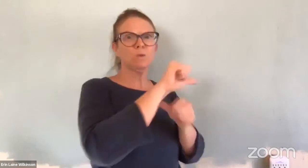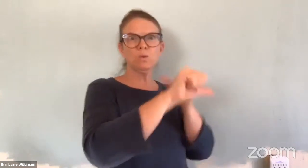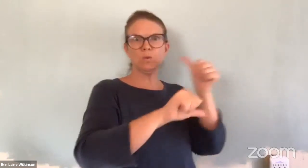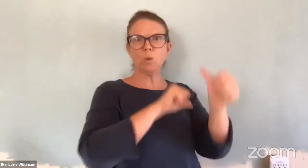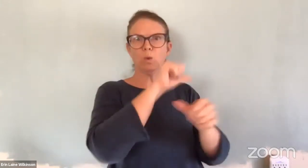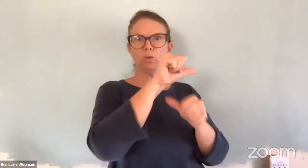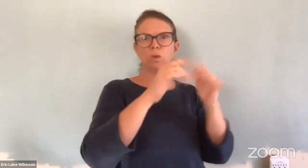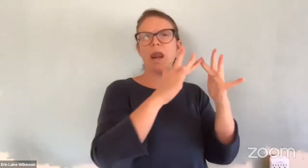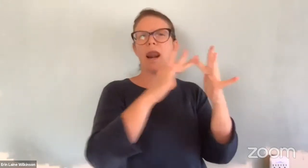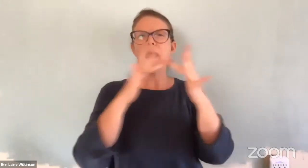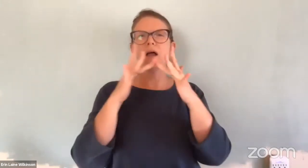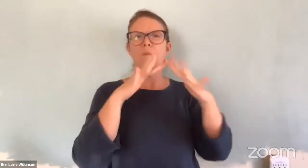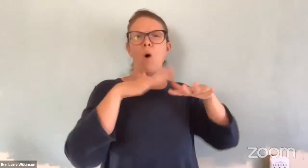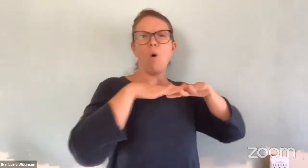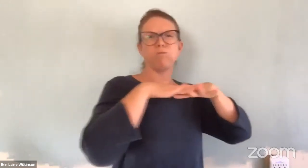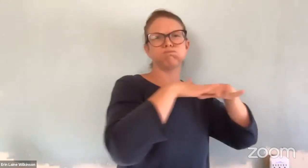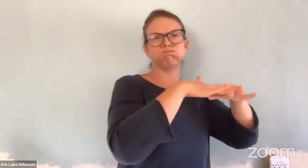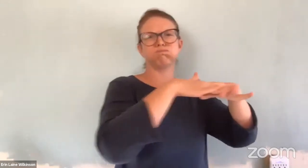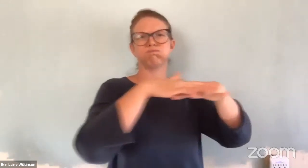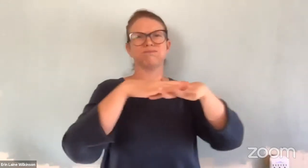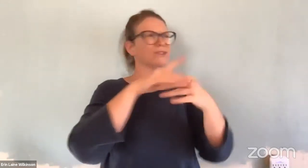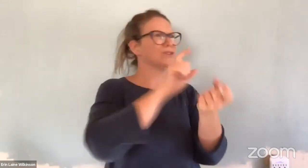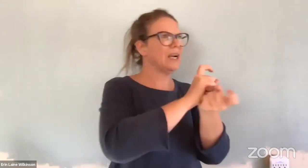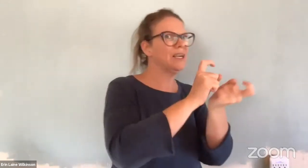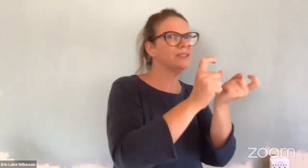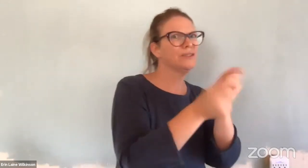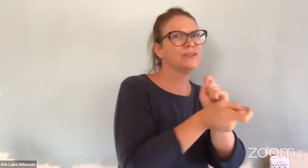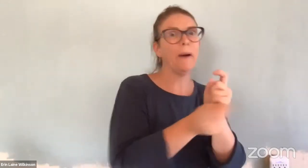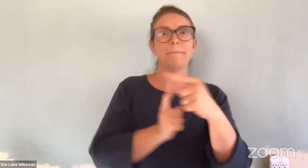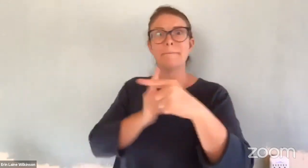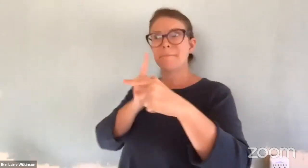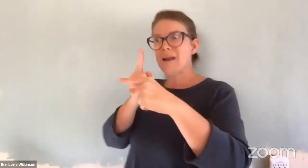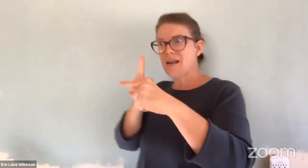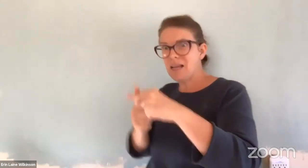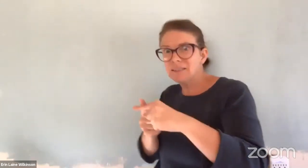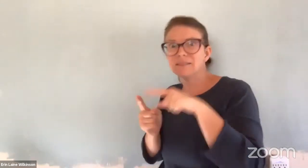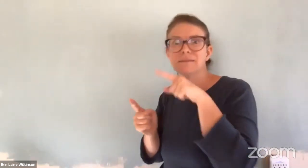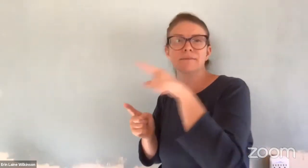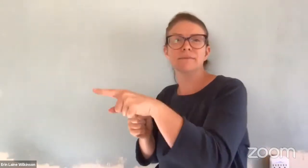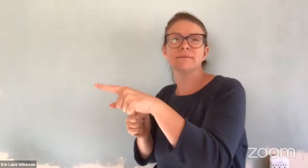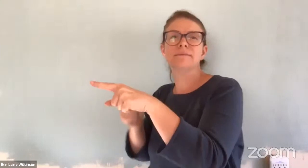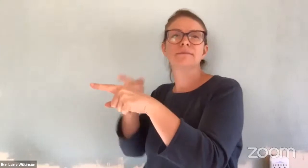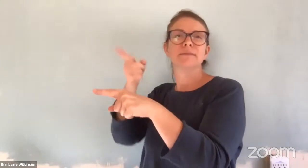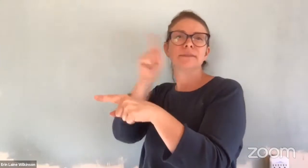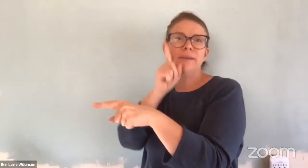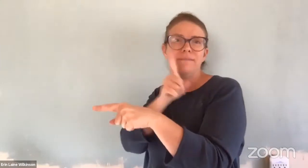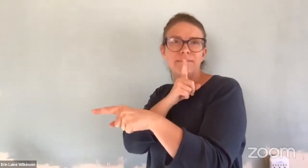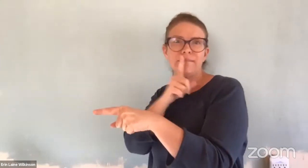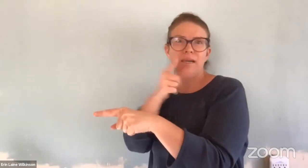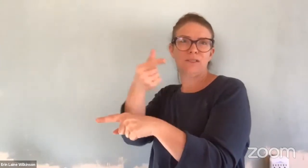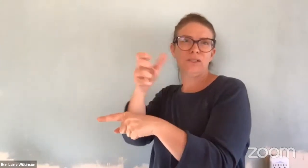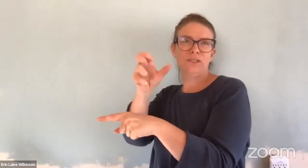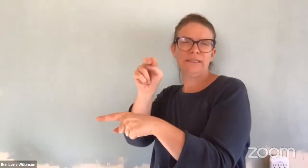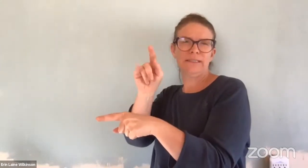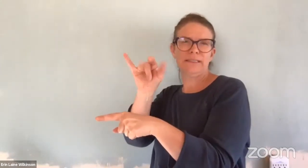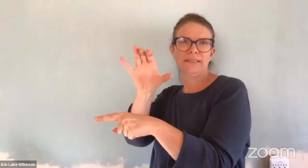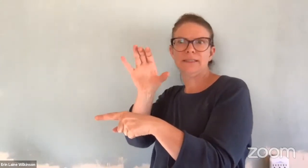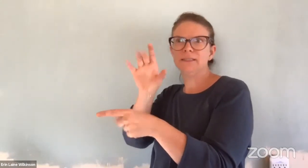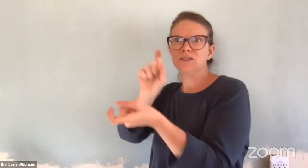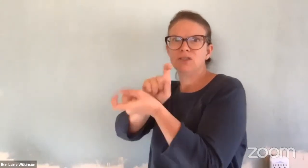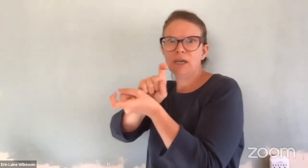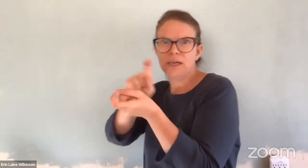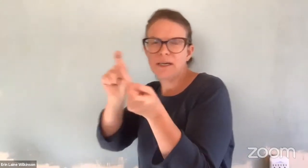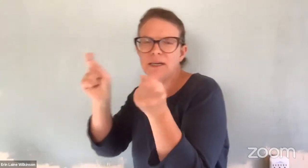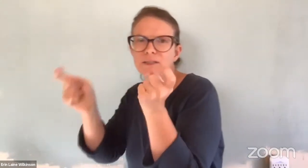that change that would happen. Also need to think about the social network that used to be so strong and robust, which changed because of the schools